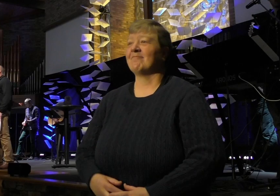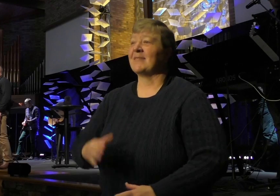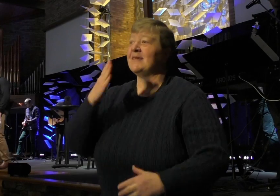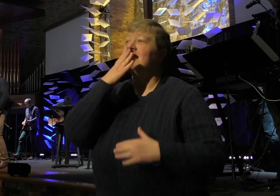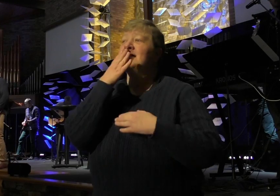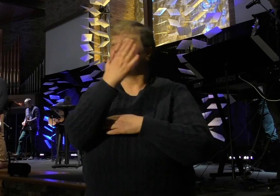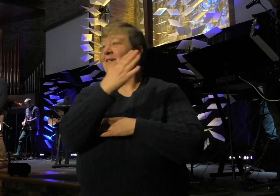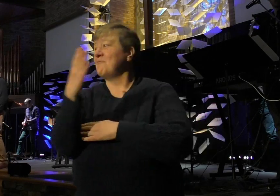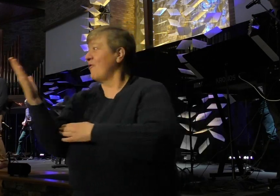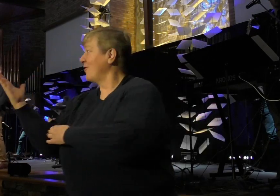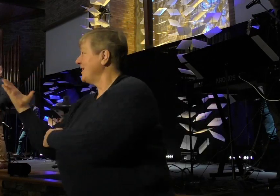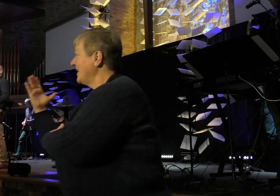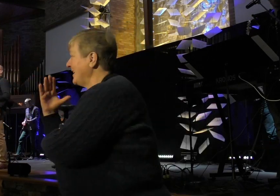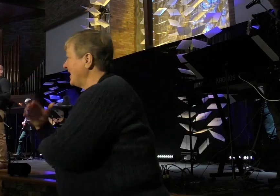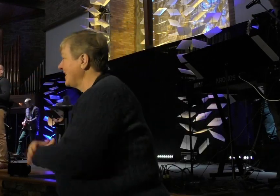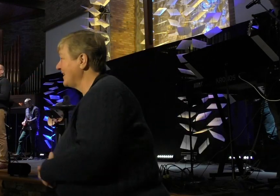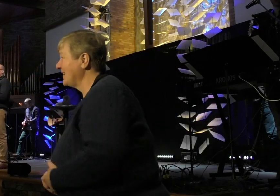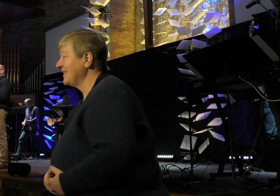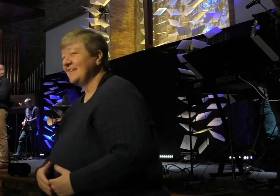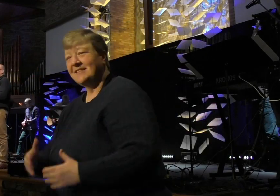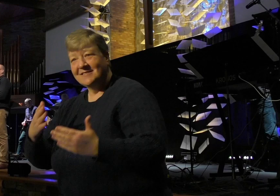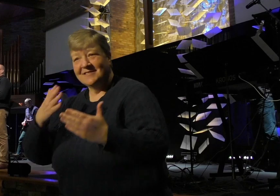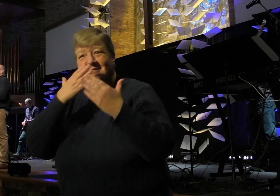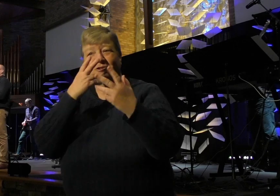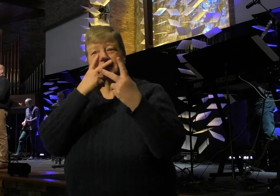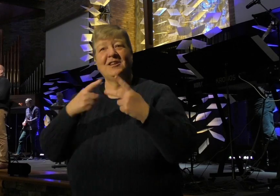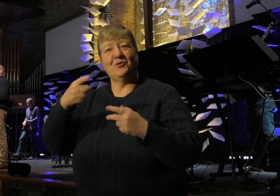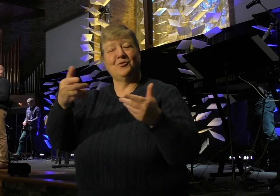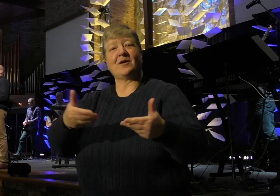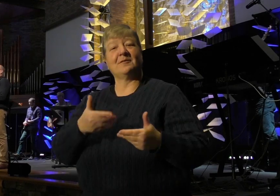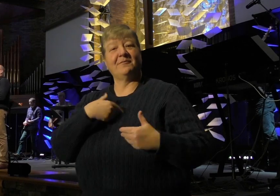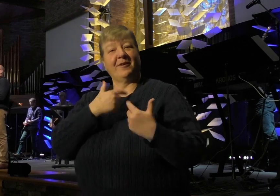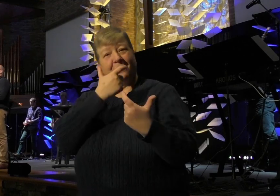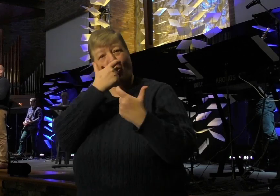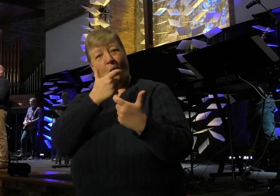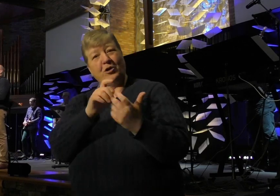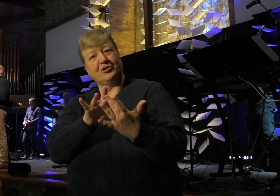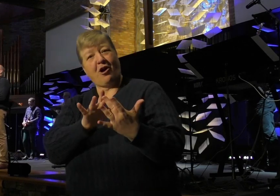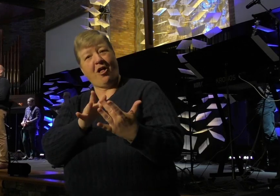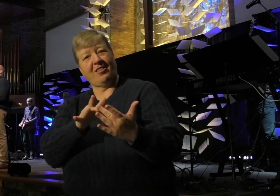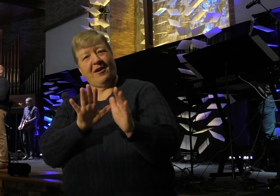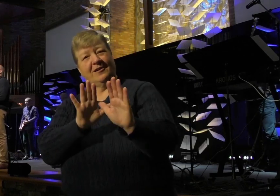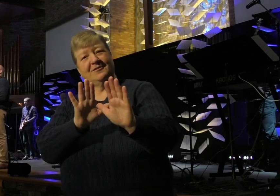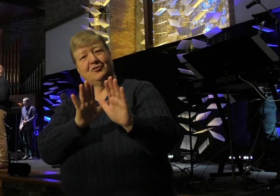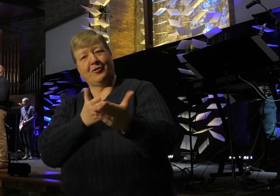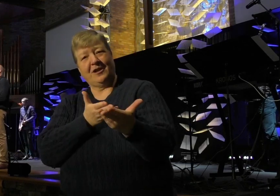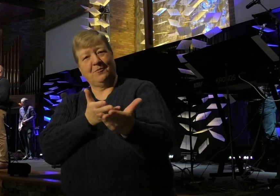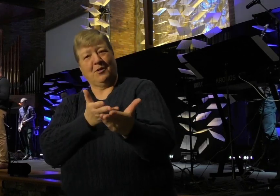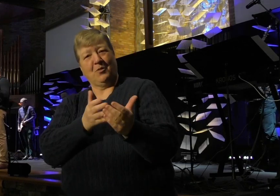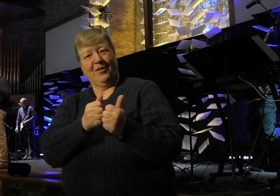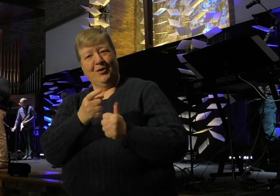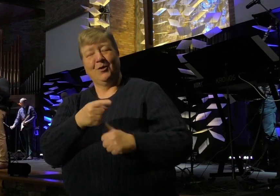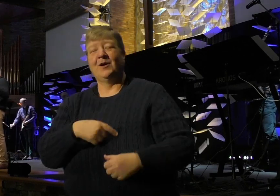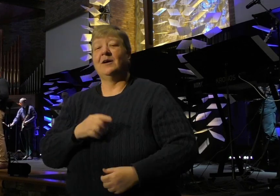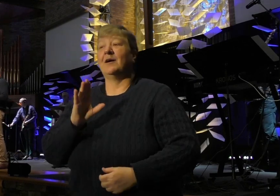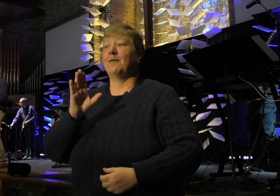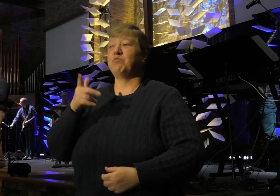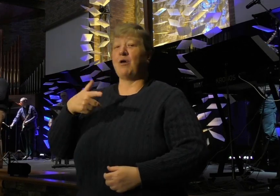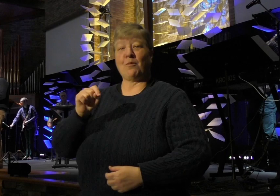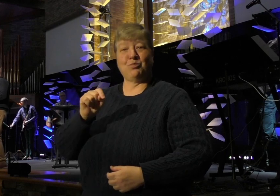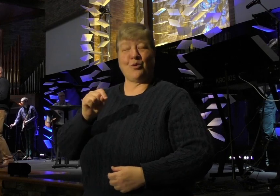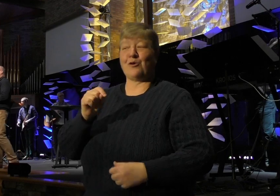Well, good morning, everybody. It's good to see you. Welcome, those of you who are watching online. It is great to be with you. Those of you at our Brockport